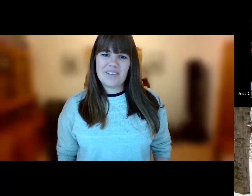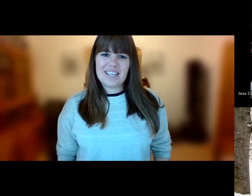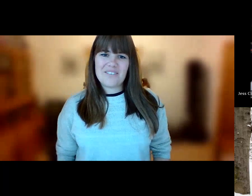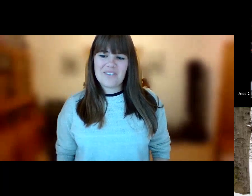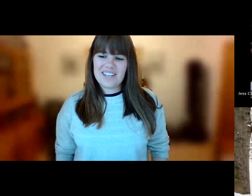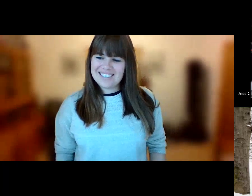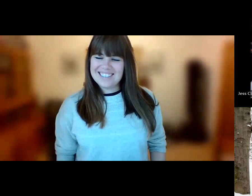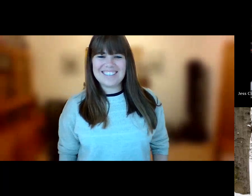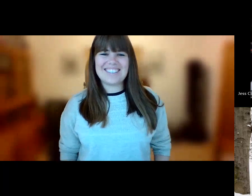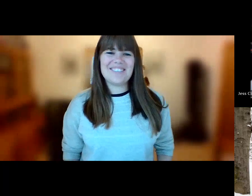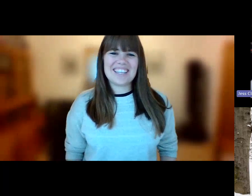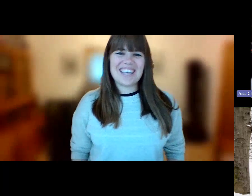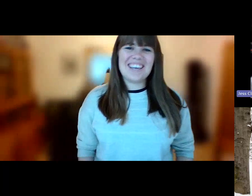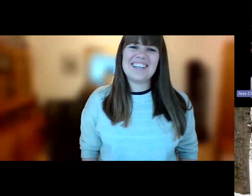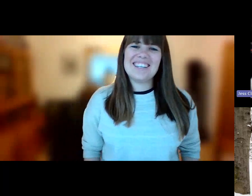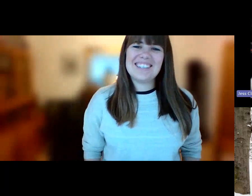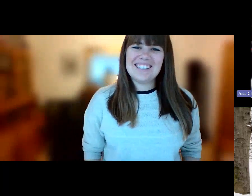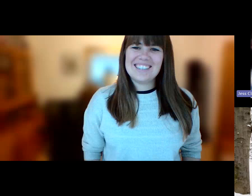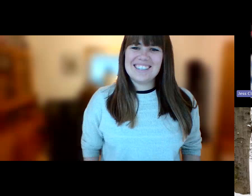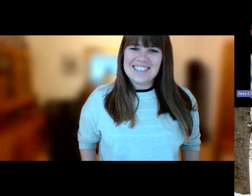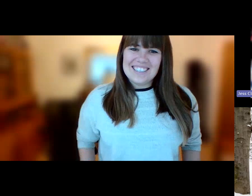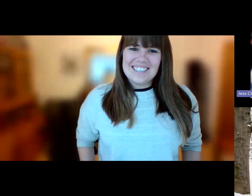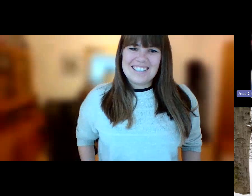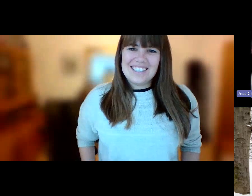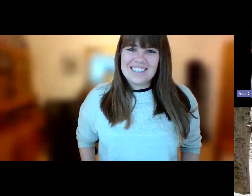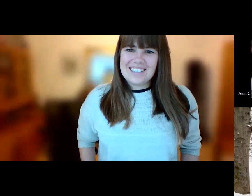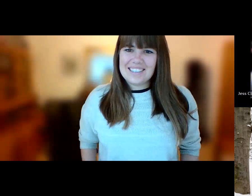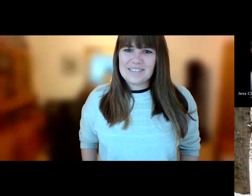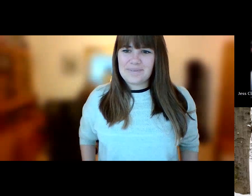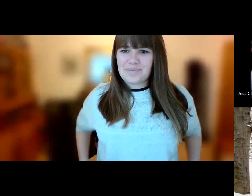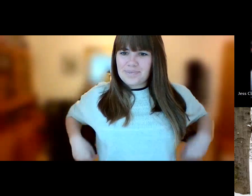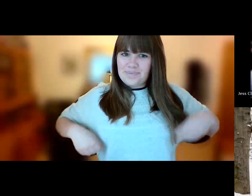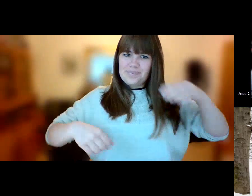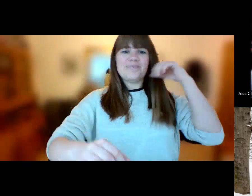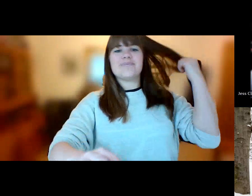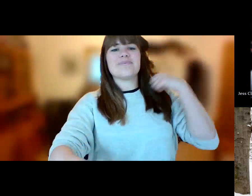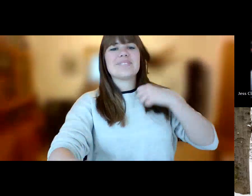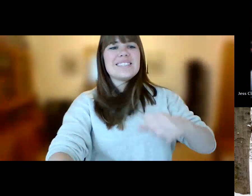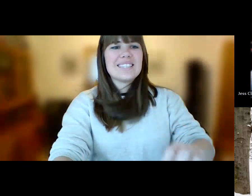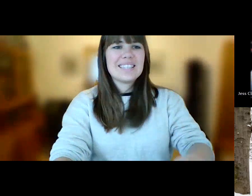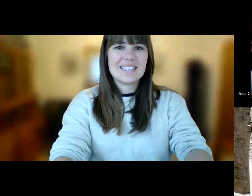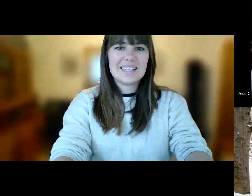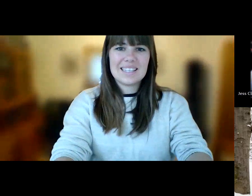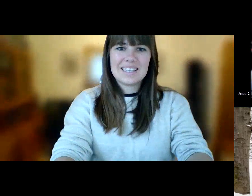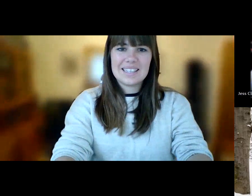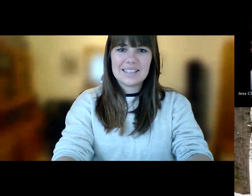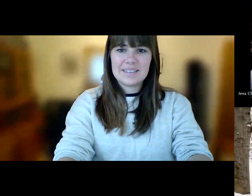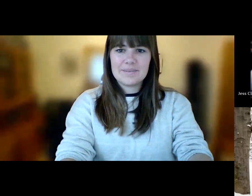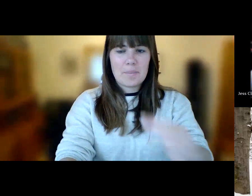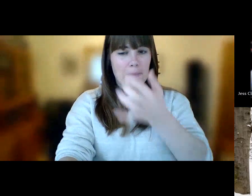Thank you very much. Thanks, Lee. Thank you. Thanks, guys. Thanks a lot.